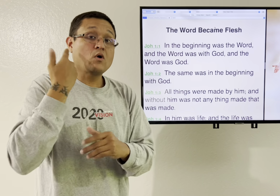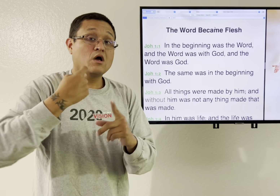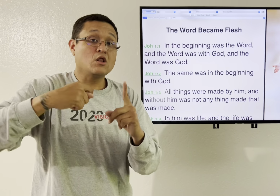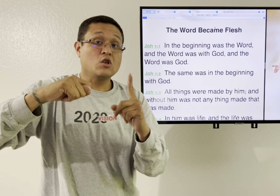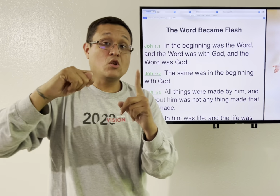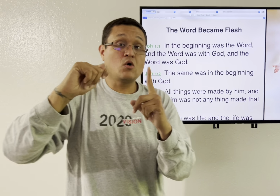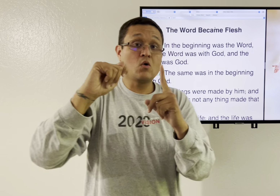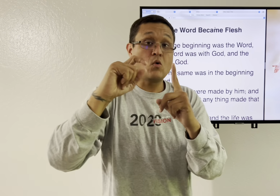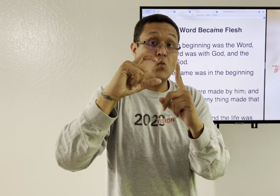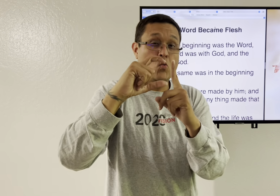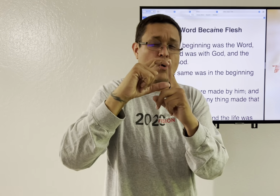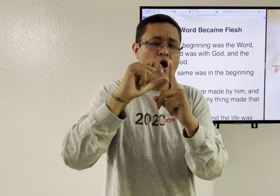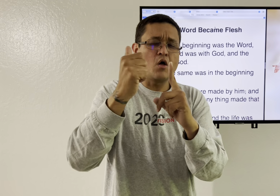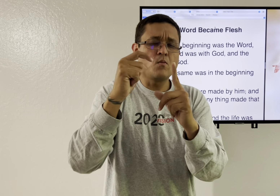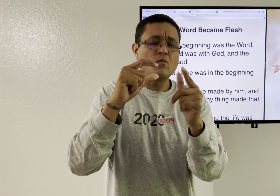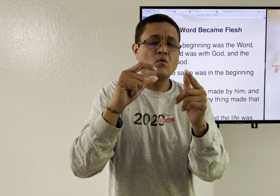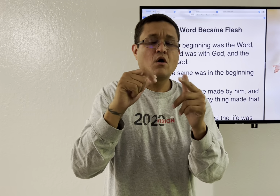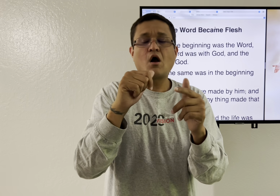in the beginning was the Word.